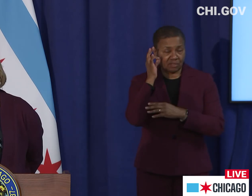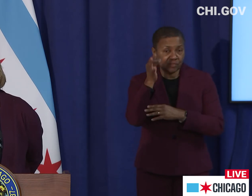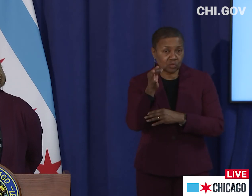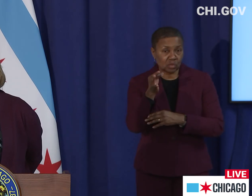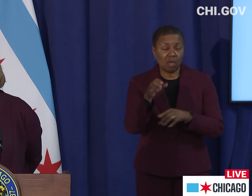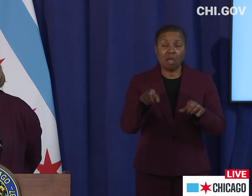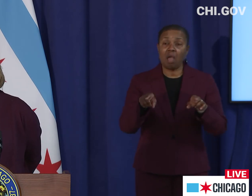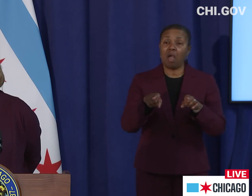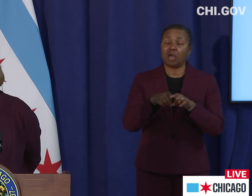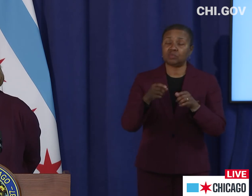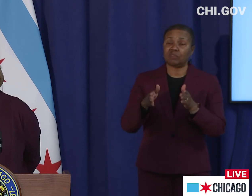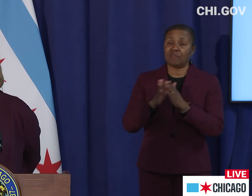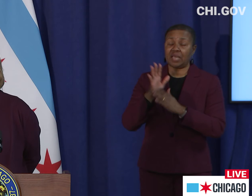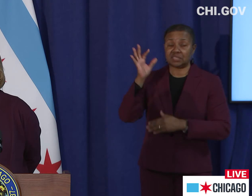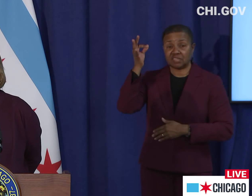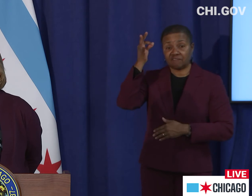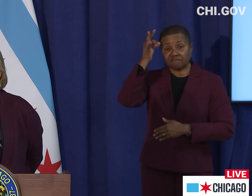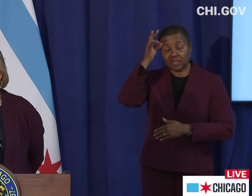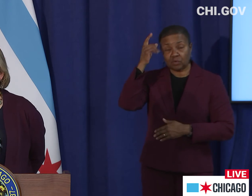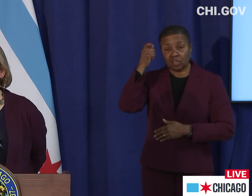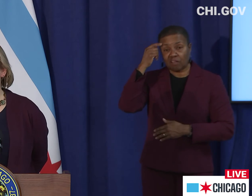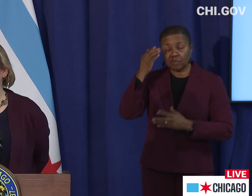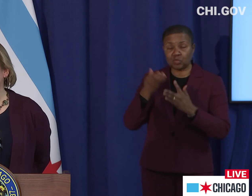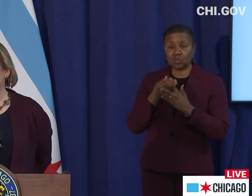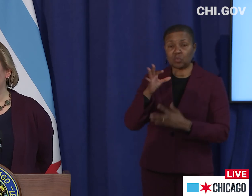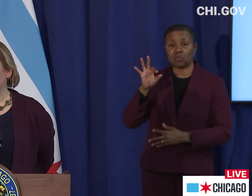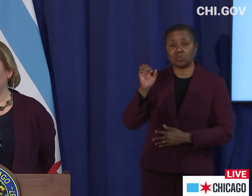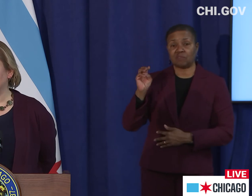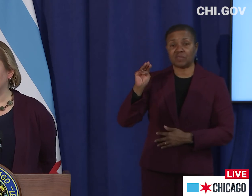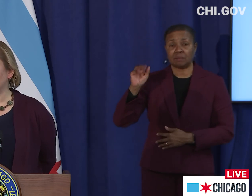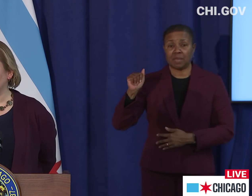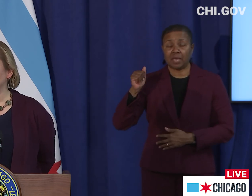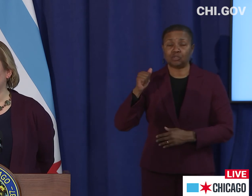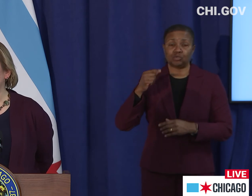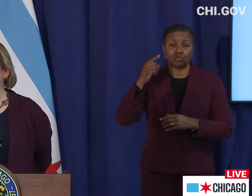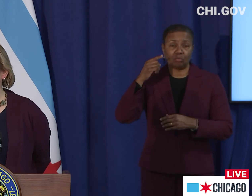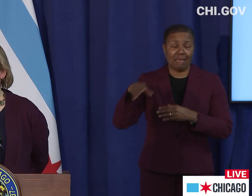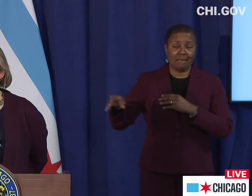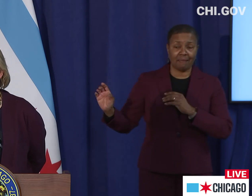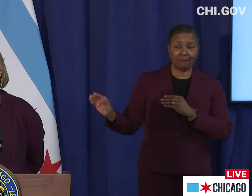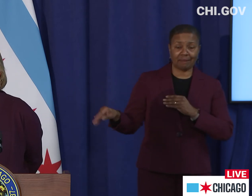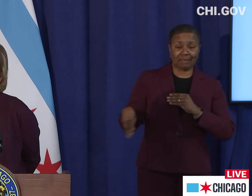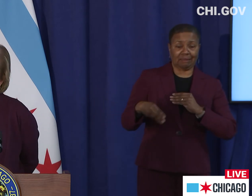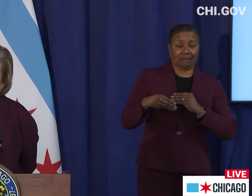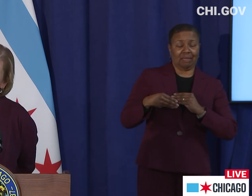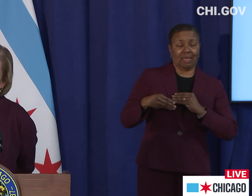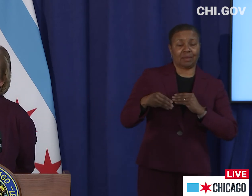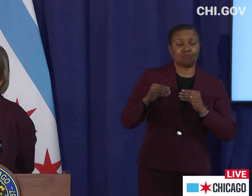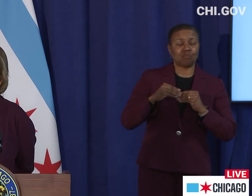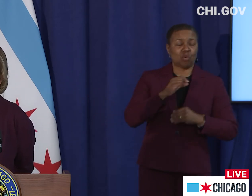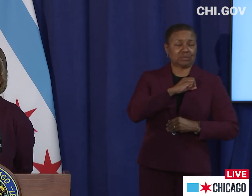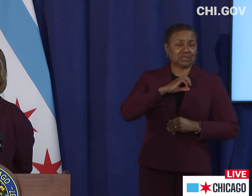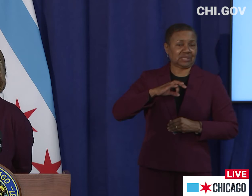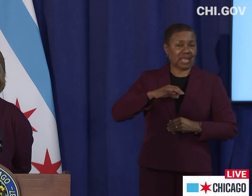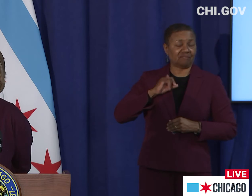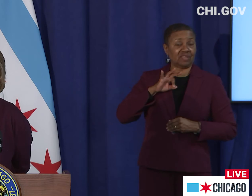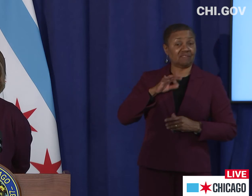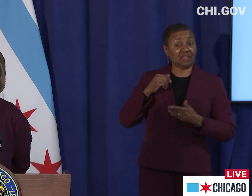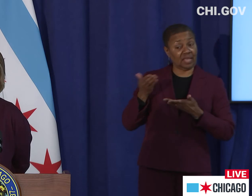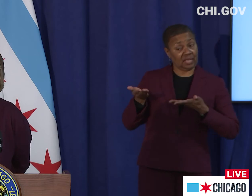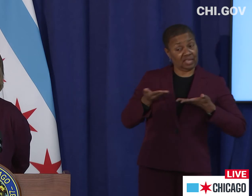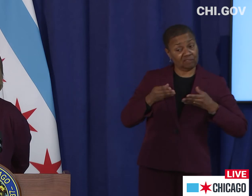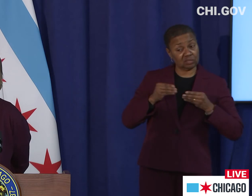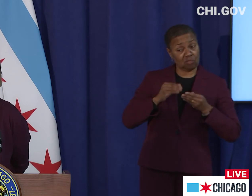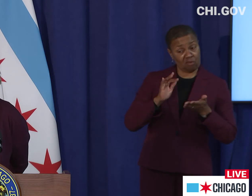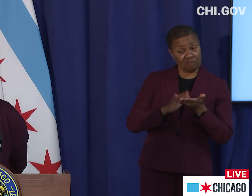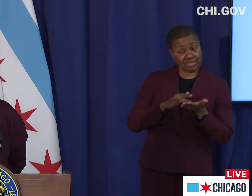the federal government through FEMA to think about also staffing up some of those larger mass vaccination sites, especially if they come with vaccine.